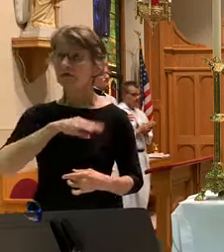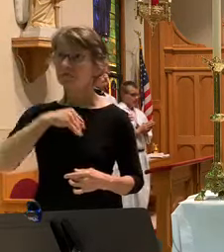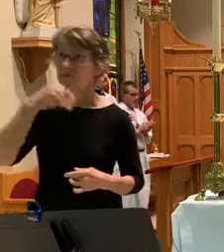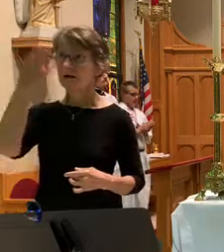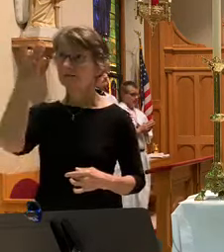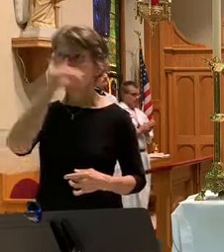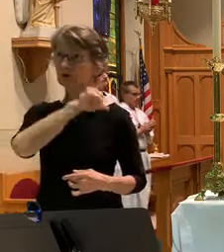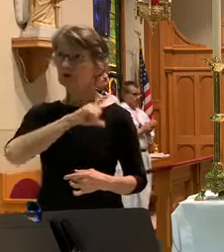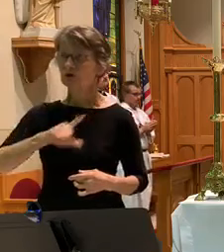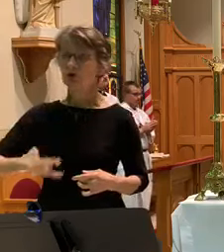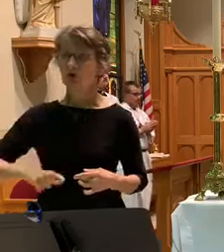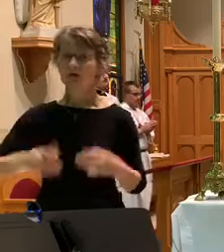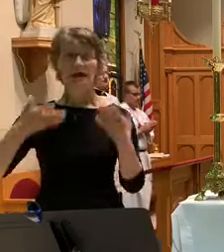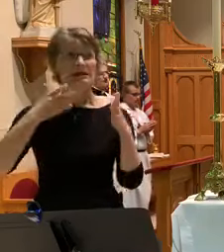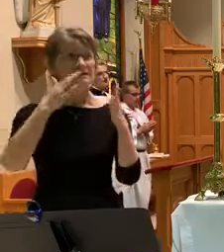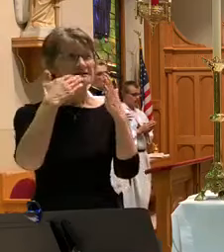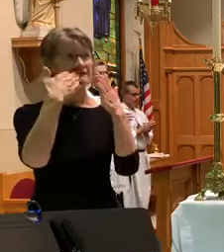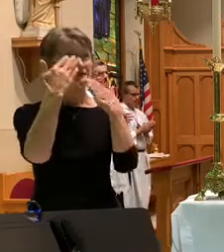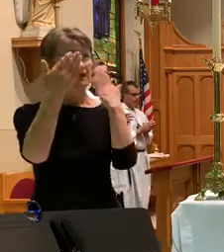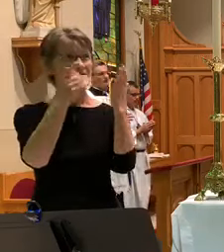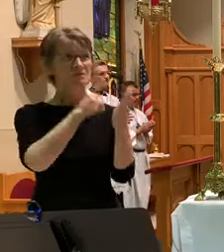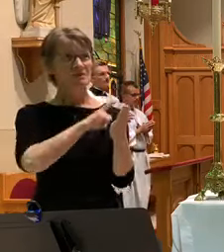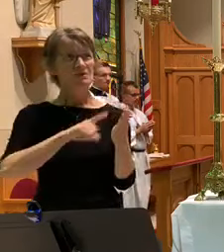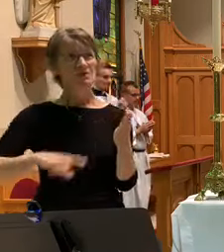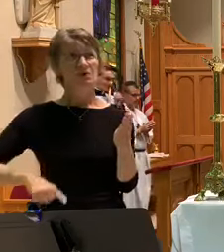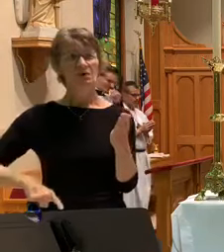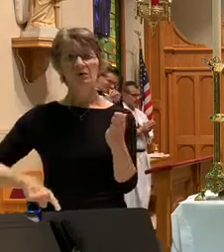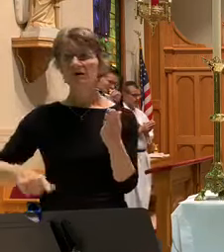Let us give thanks to the Lord our God.